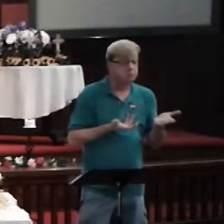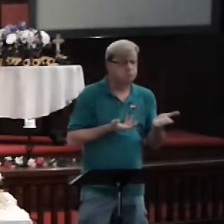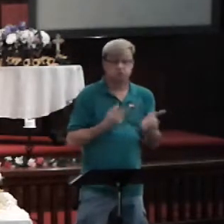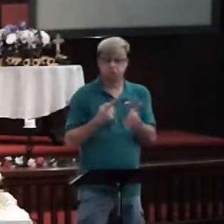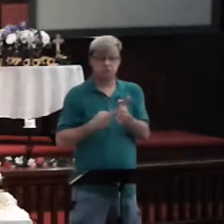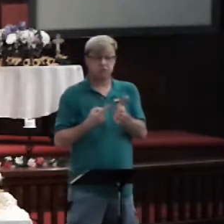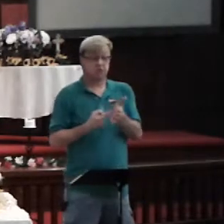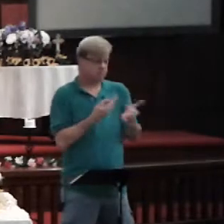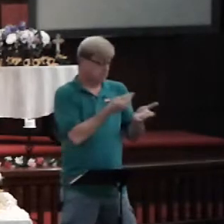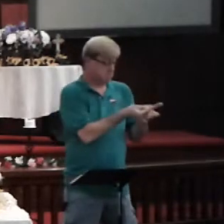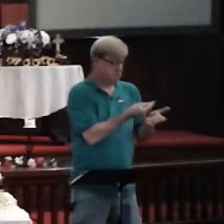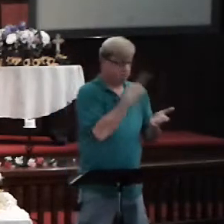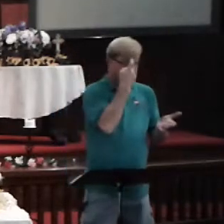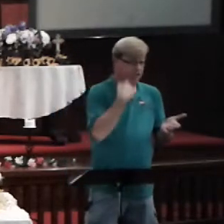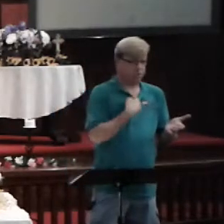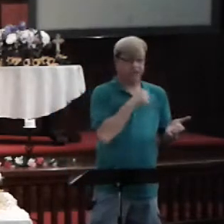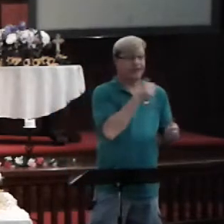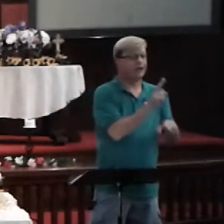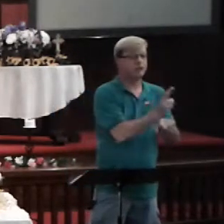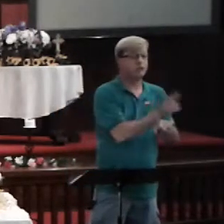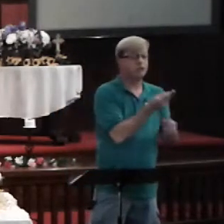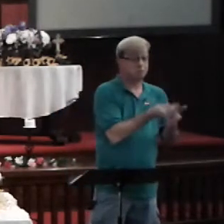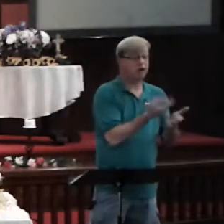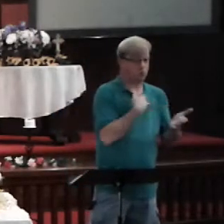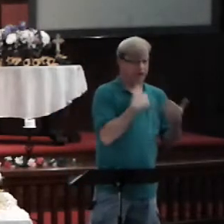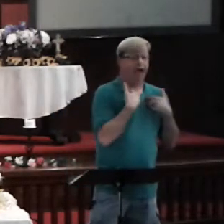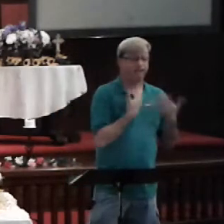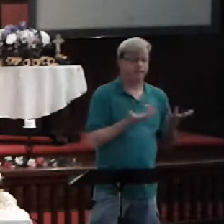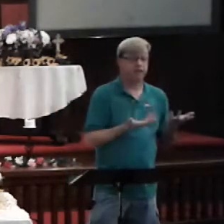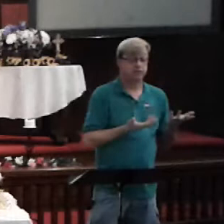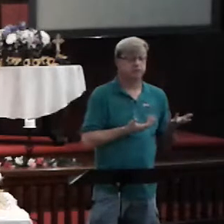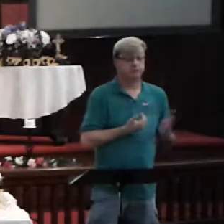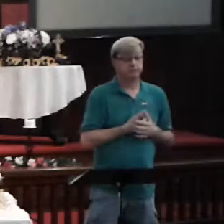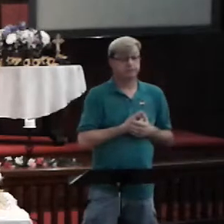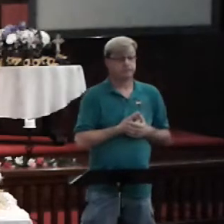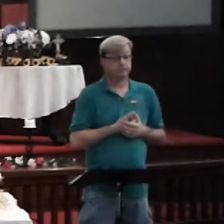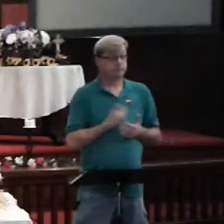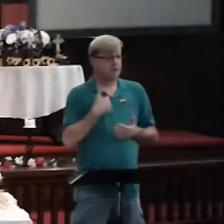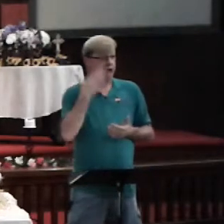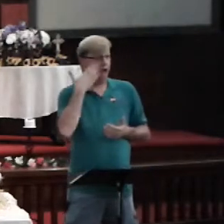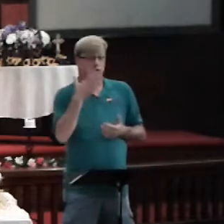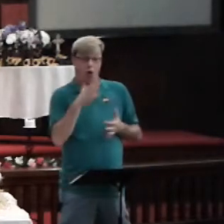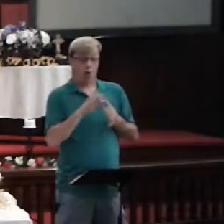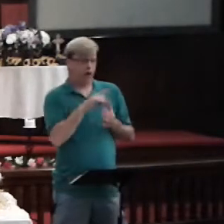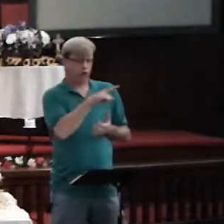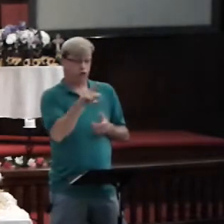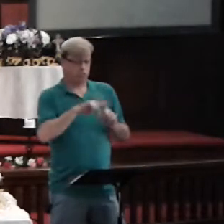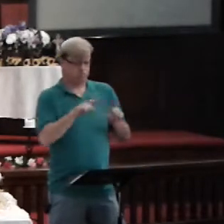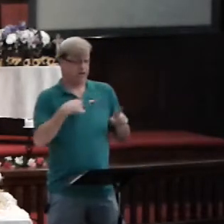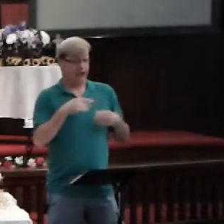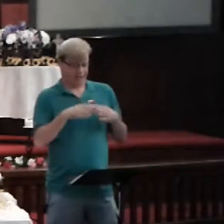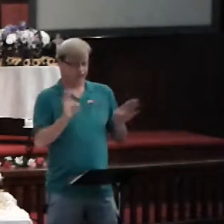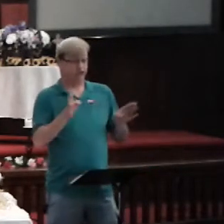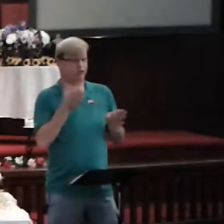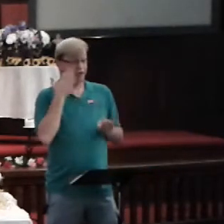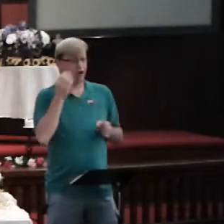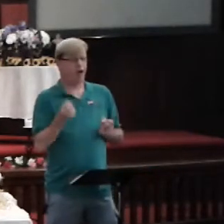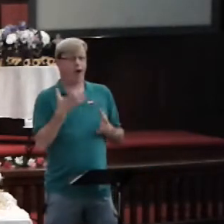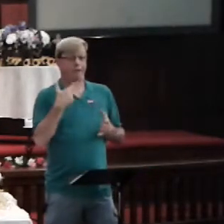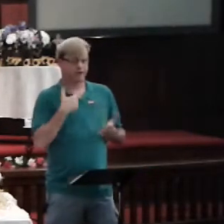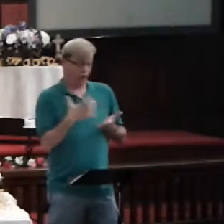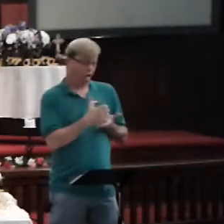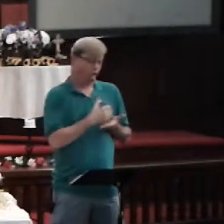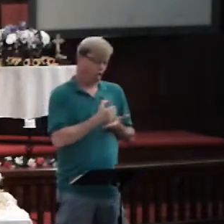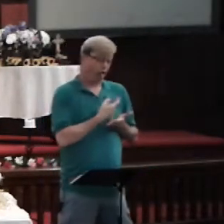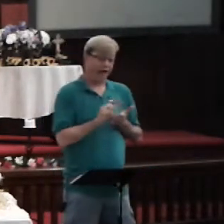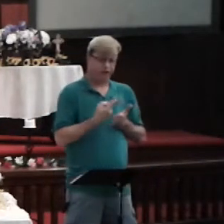And sometimes it's money because we misuse the money we have. I don't know about you, but I generally know how much I'm going to bring in